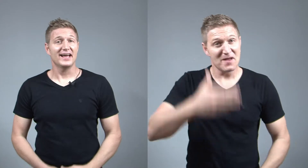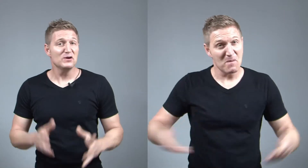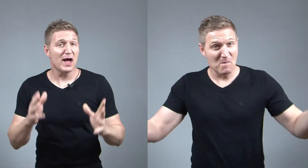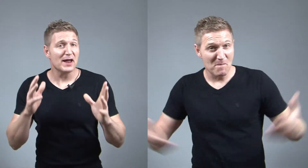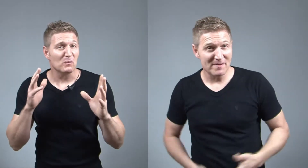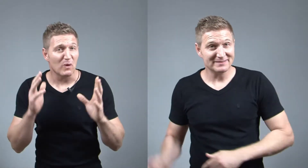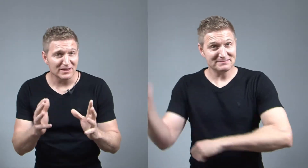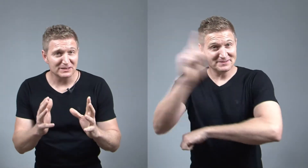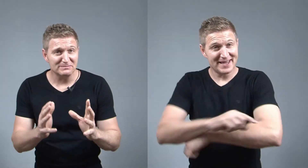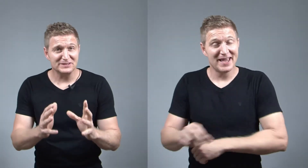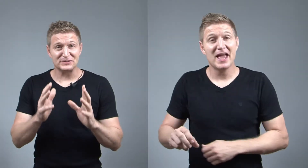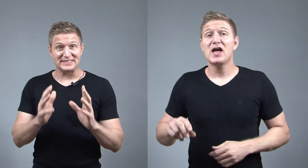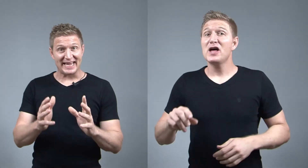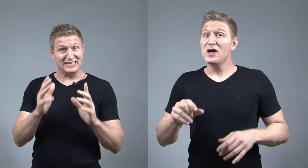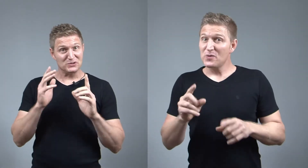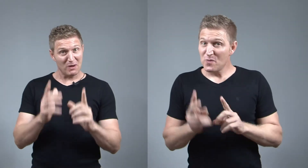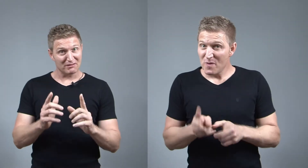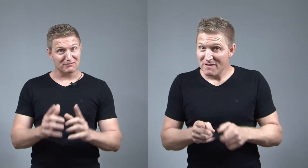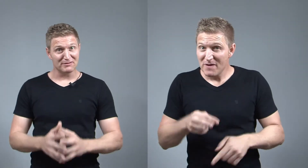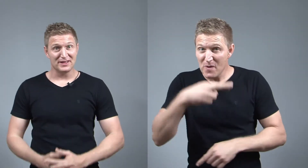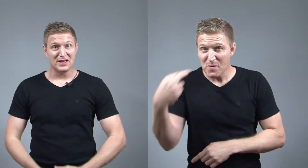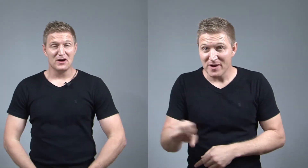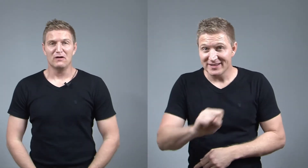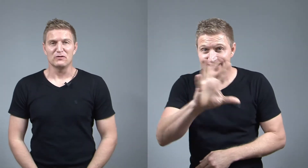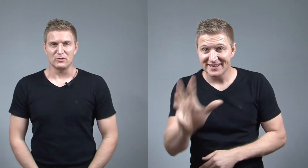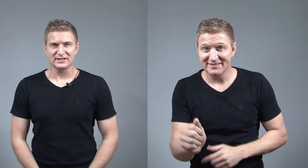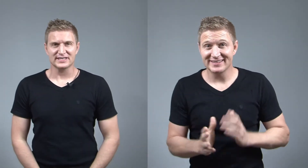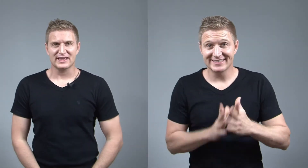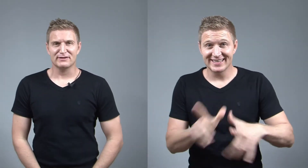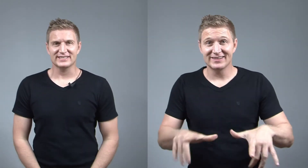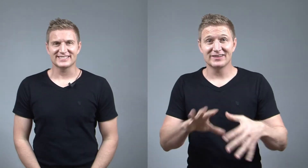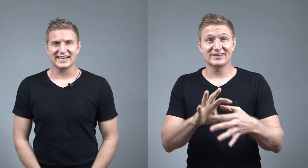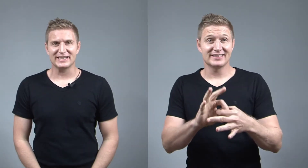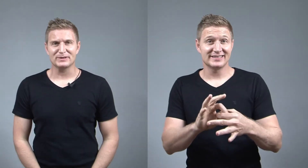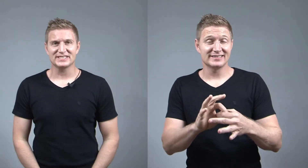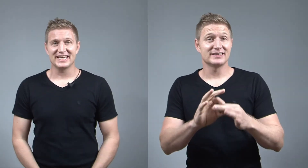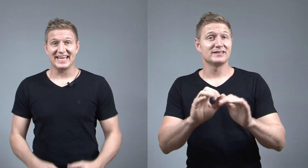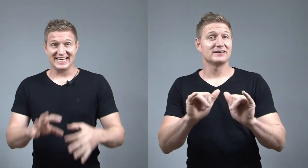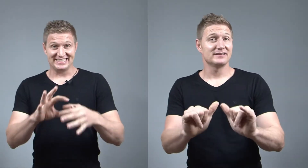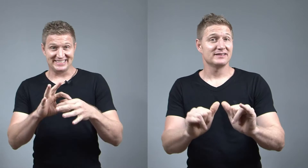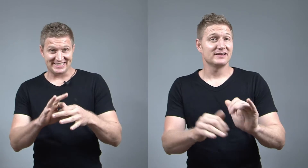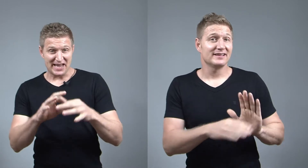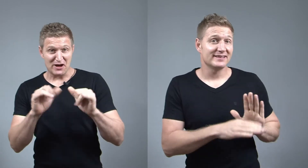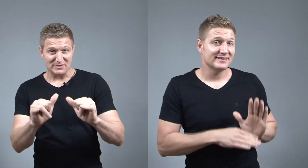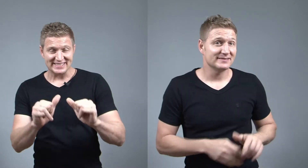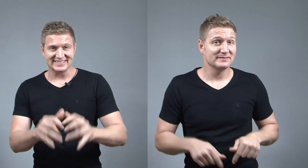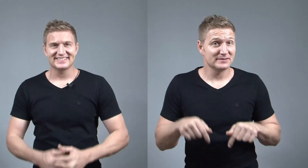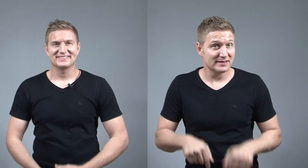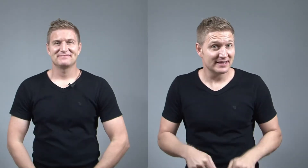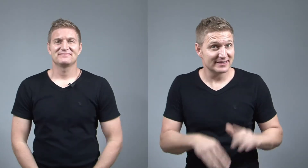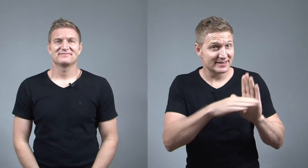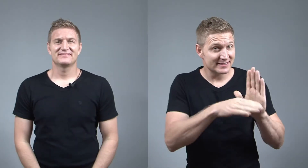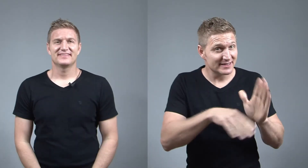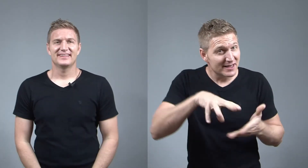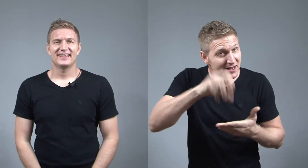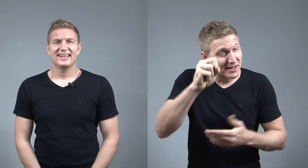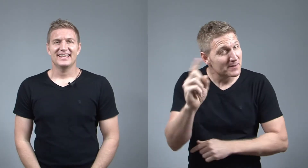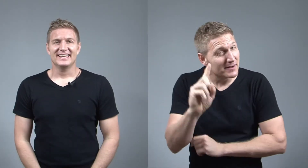Hello and welcome to day 12 of Real South African Sign Language Stay Home Lessons. In